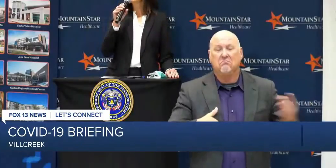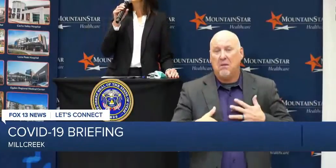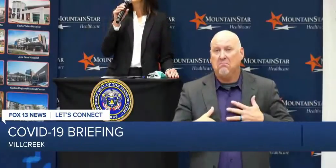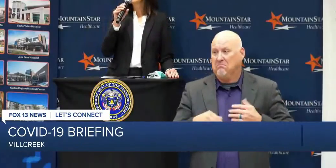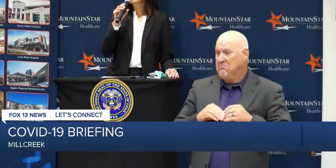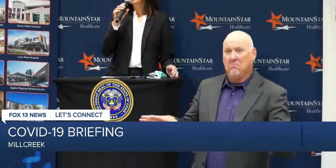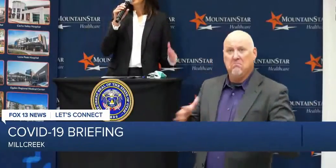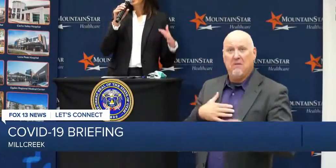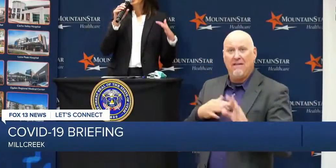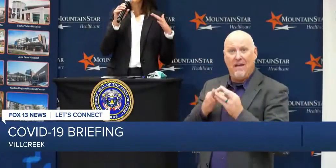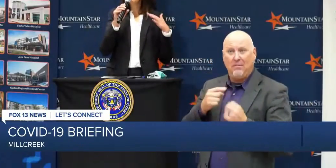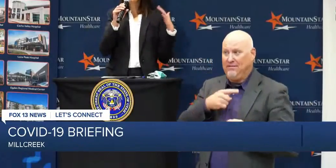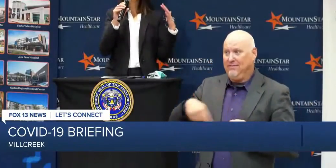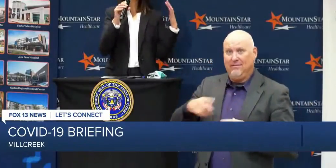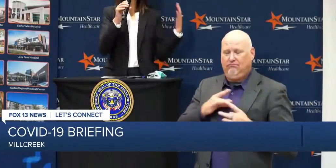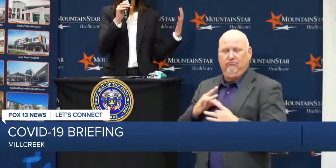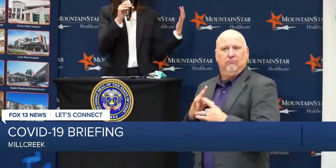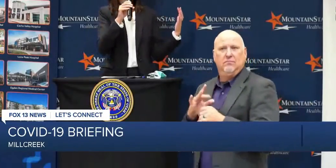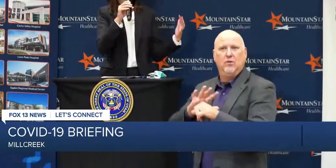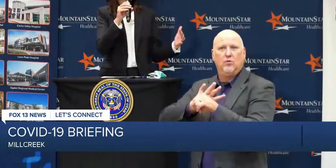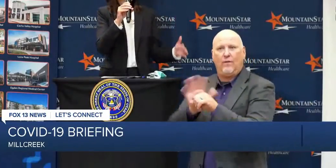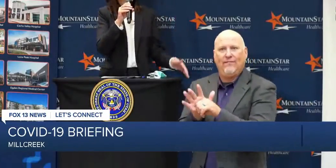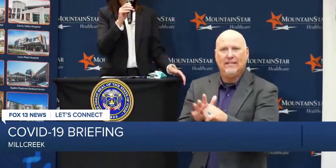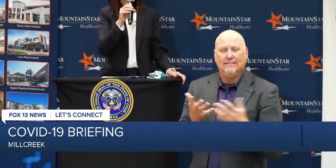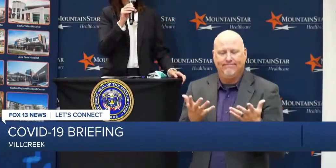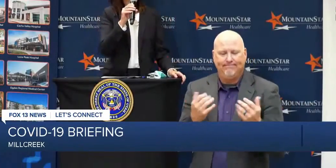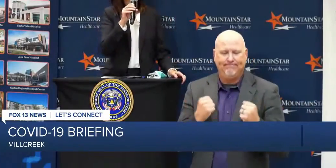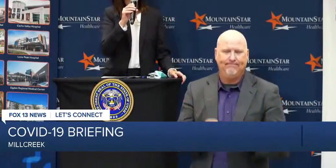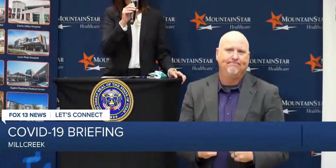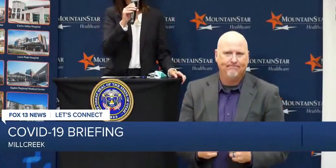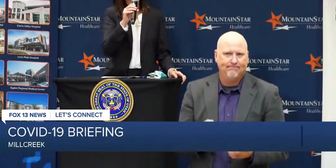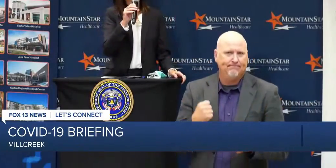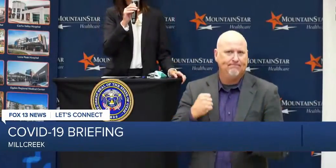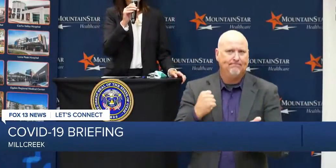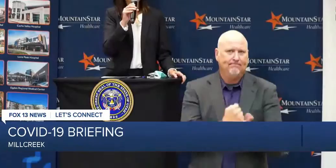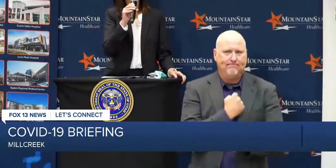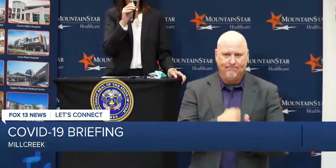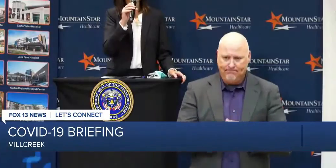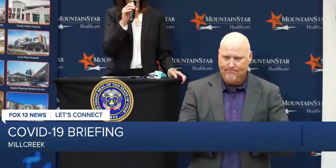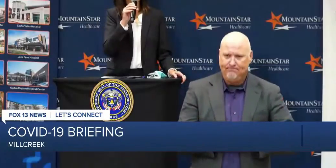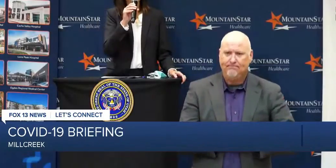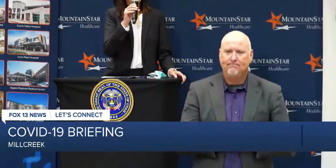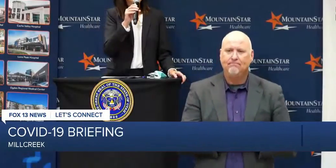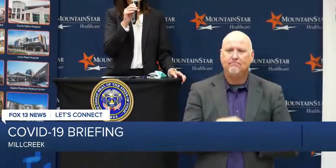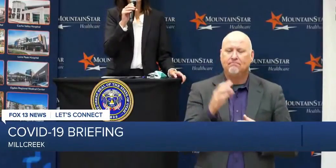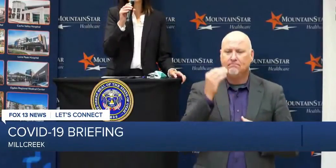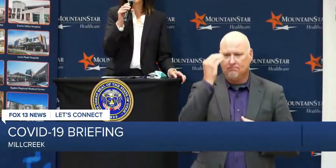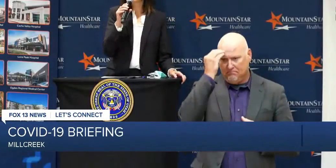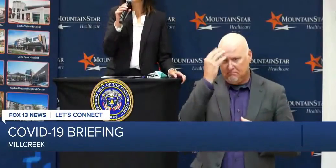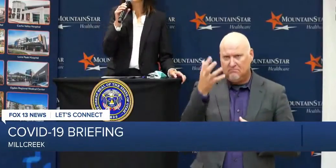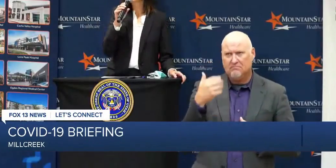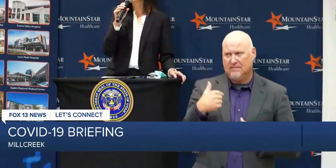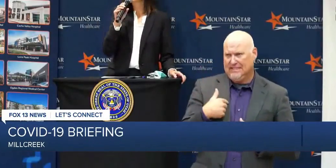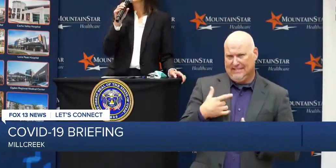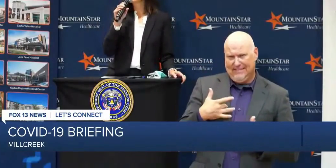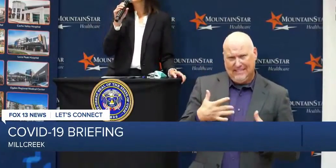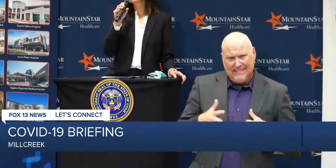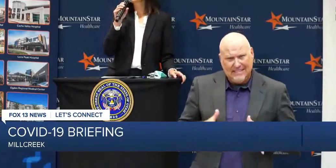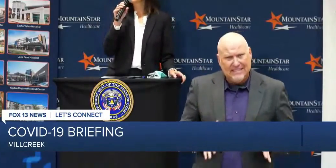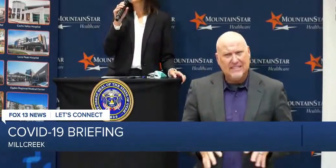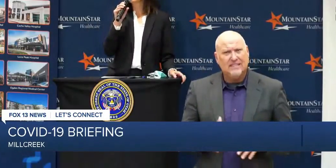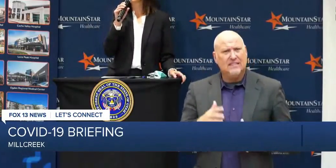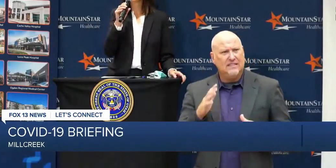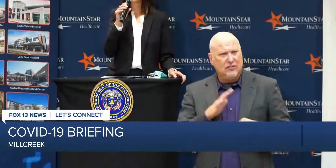was I've been feeling a little bit of unease and nervousness and distress over the past week as we've